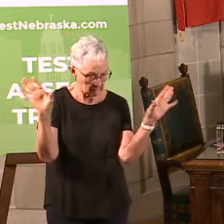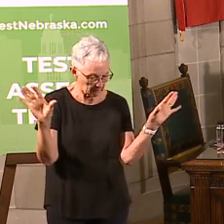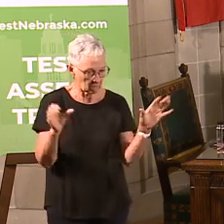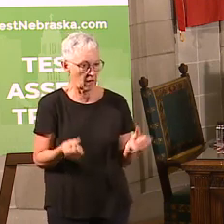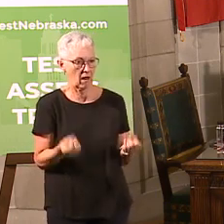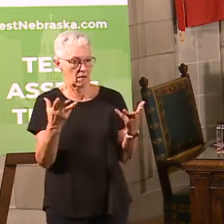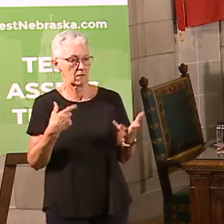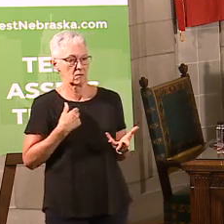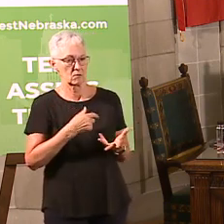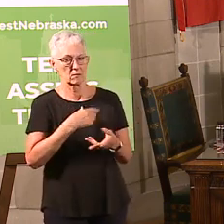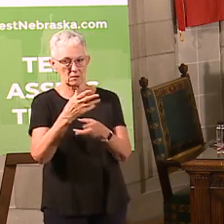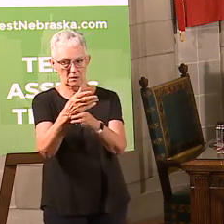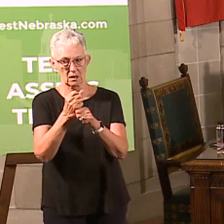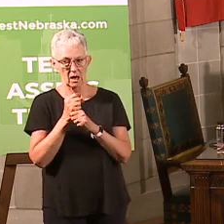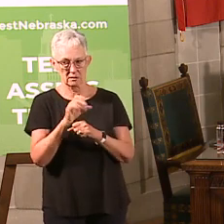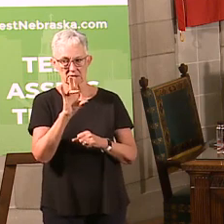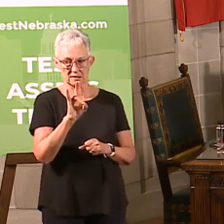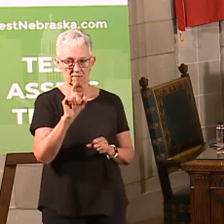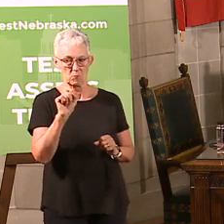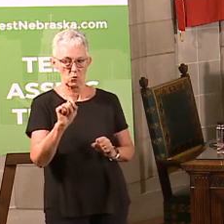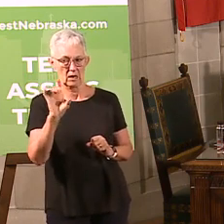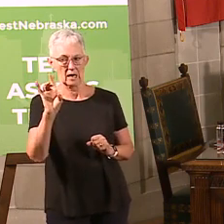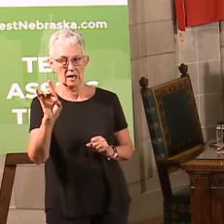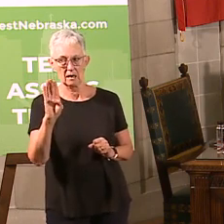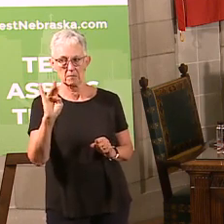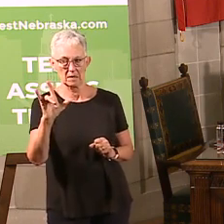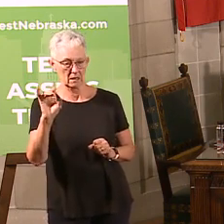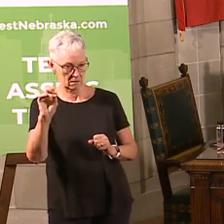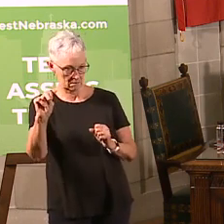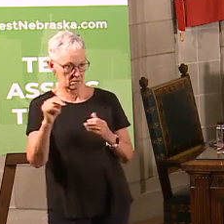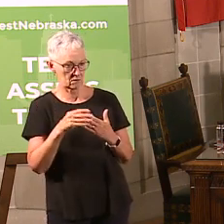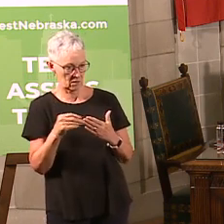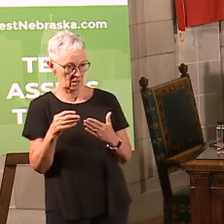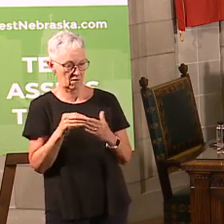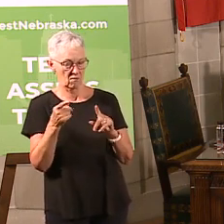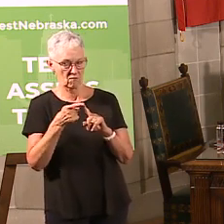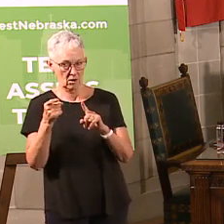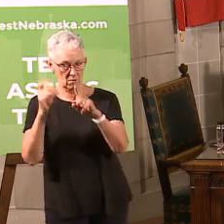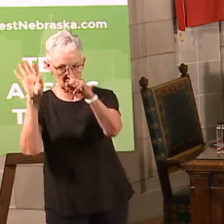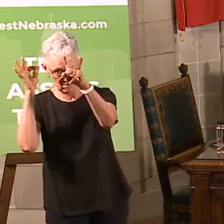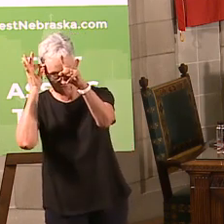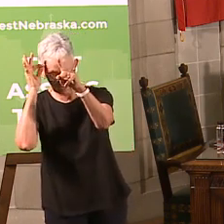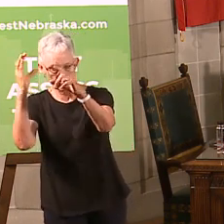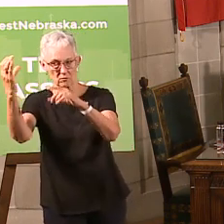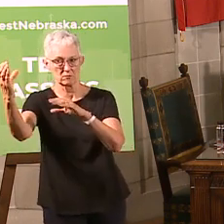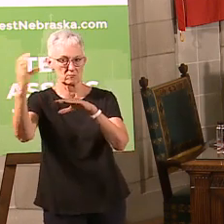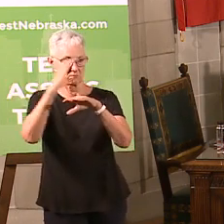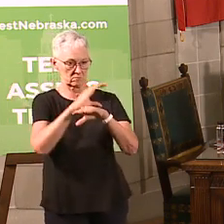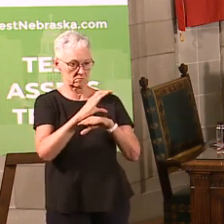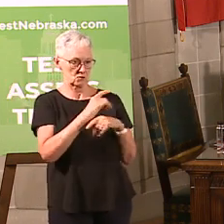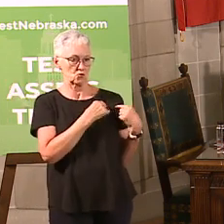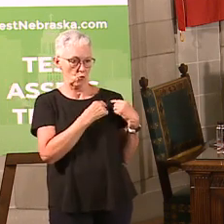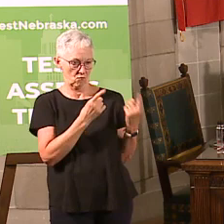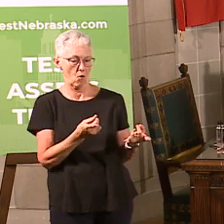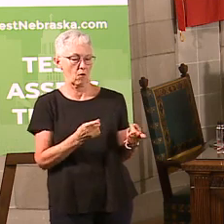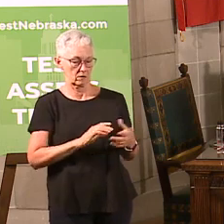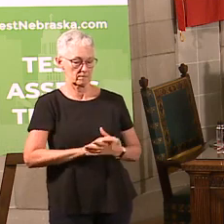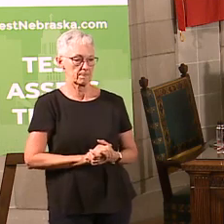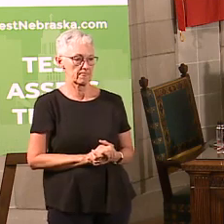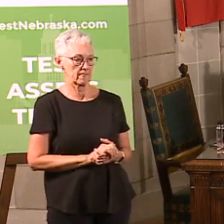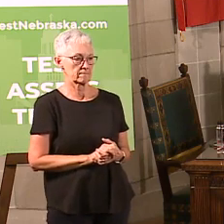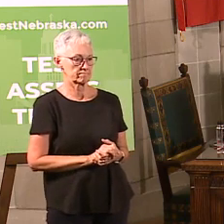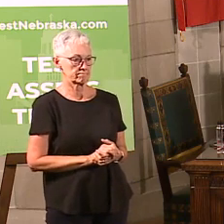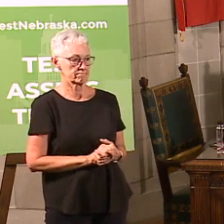that it's $7.8 billion, the amount of federal aid that the state has received so far. As far as an